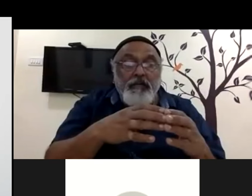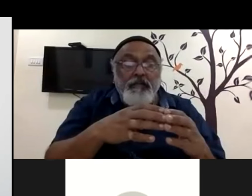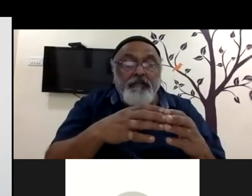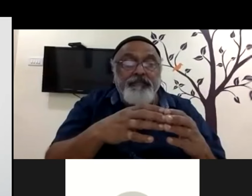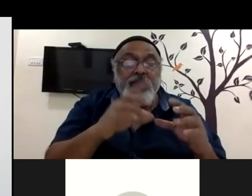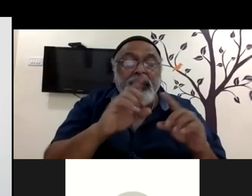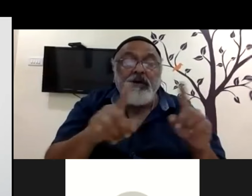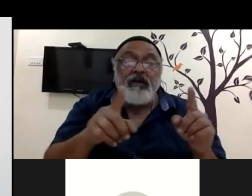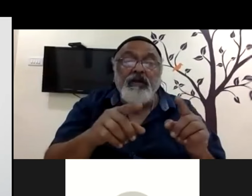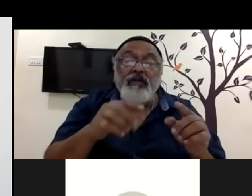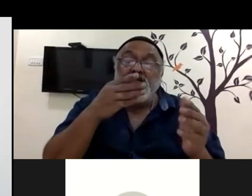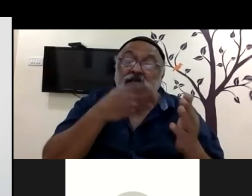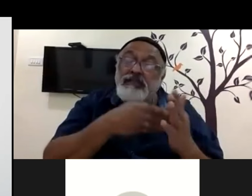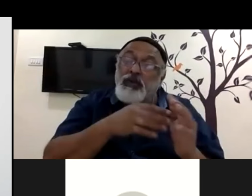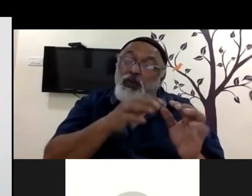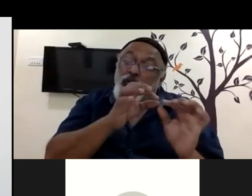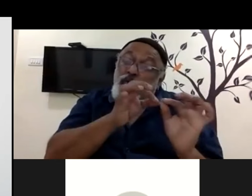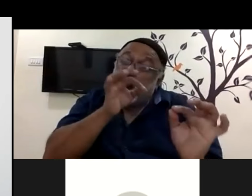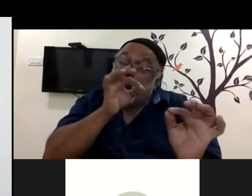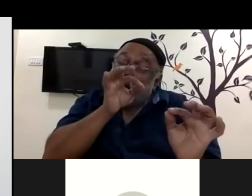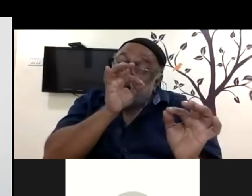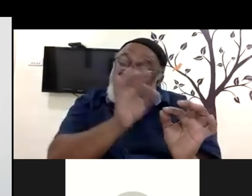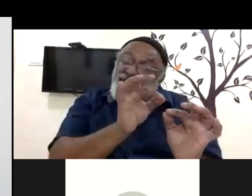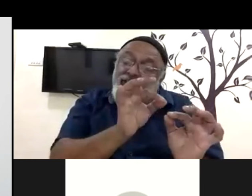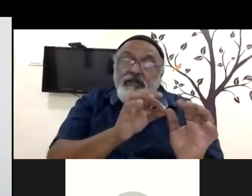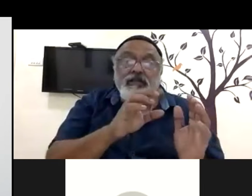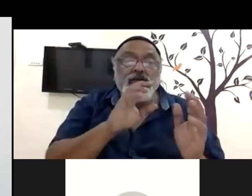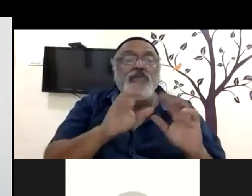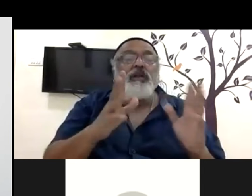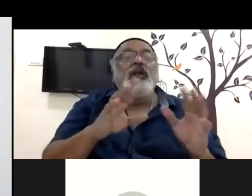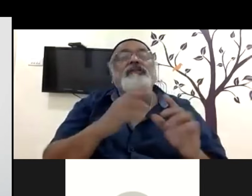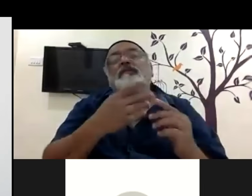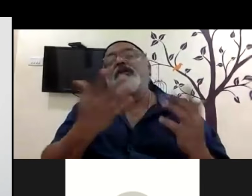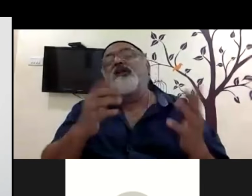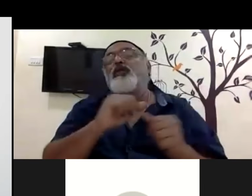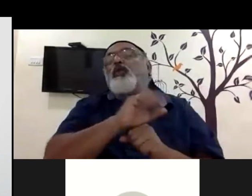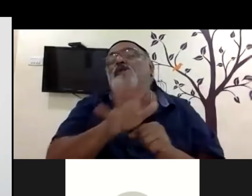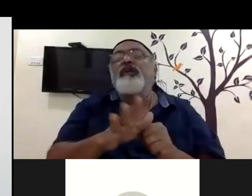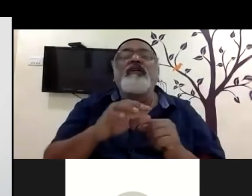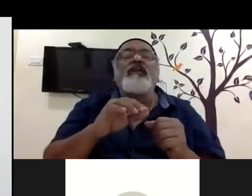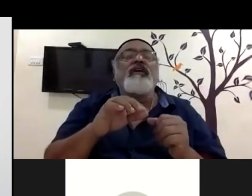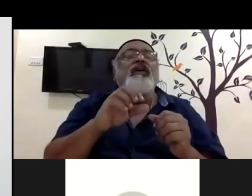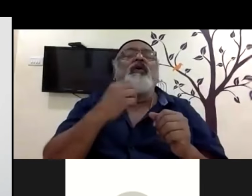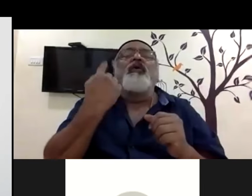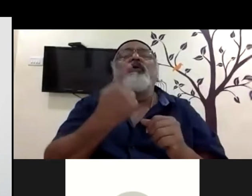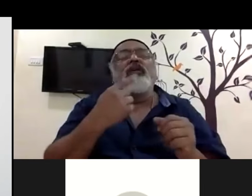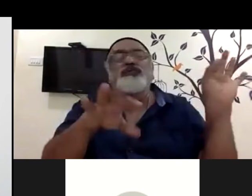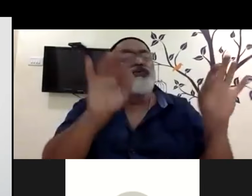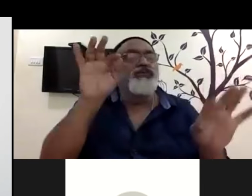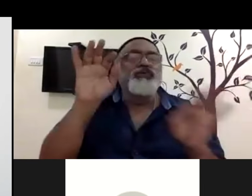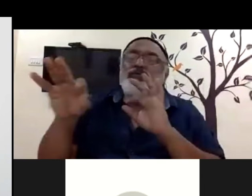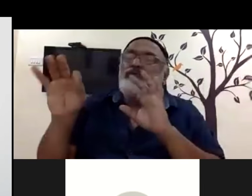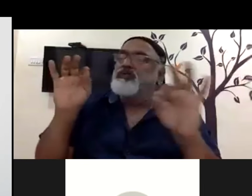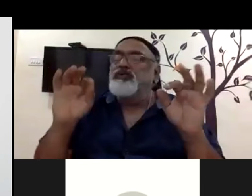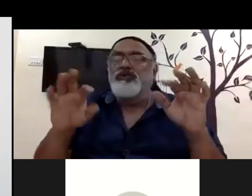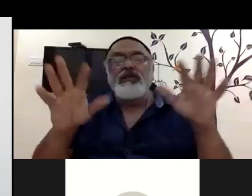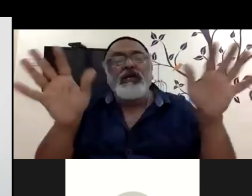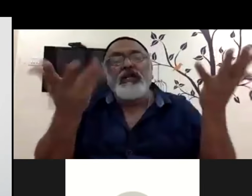have to be so specific. I may just study the impact of COVID-19 on certain people, and